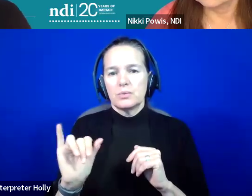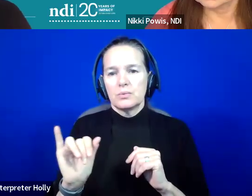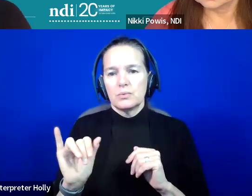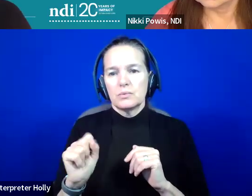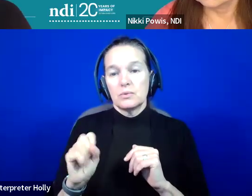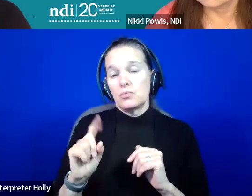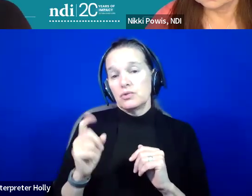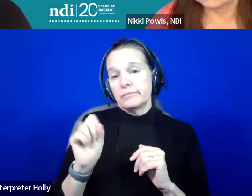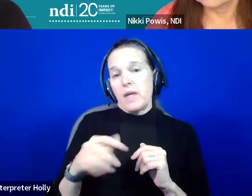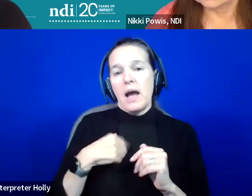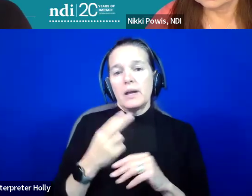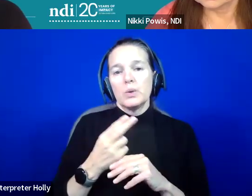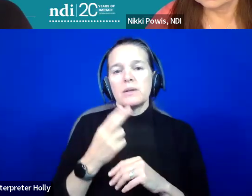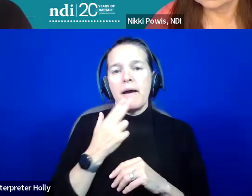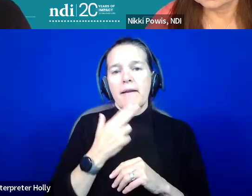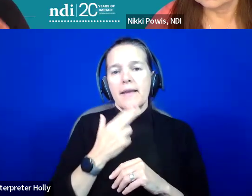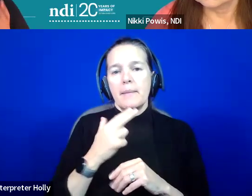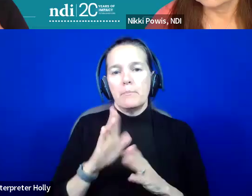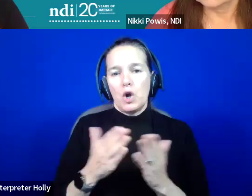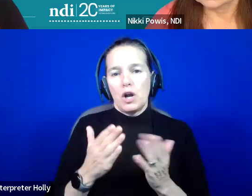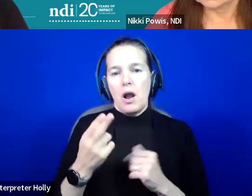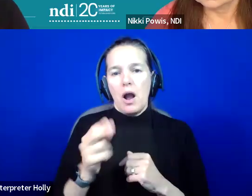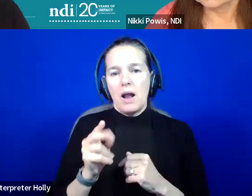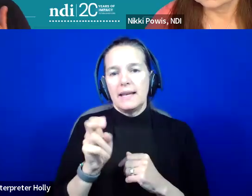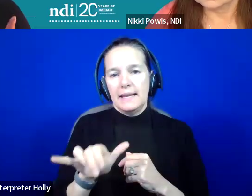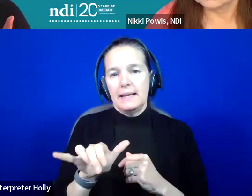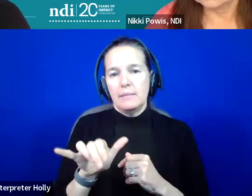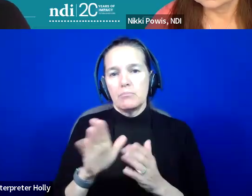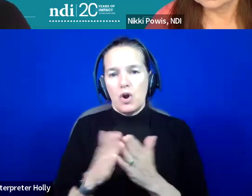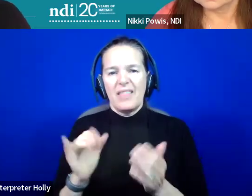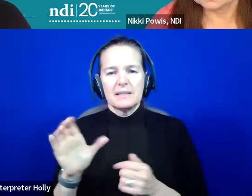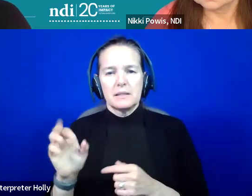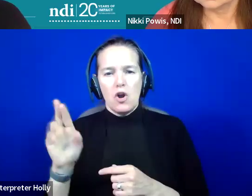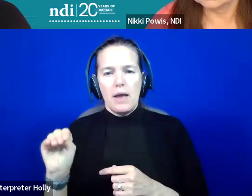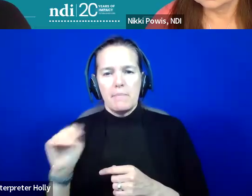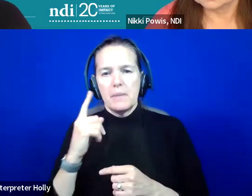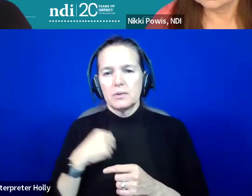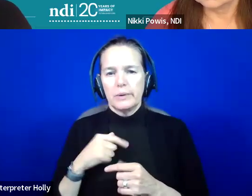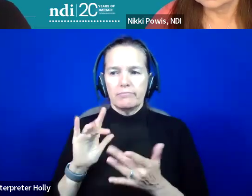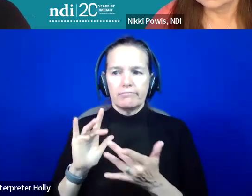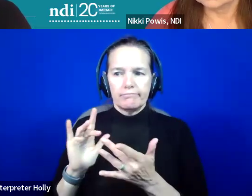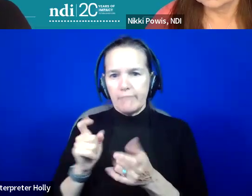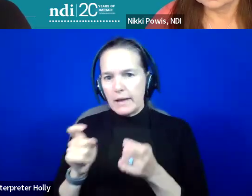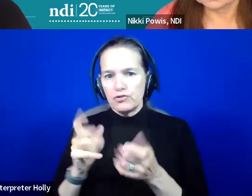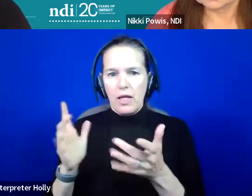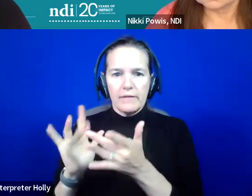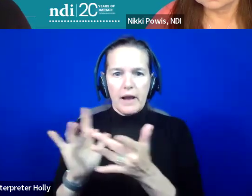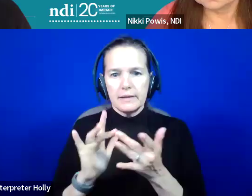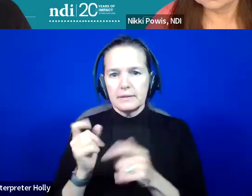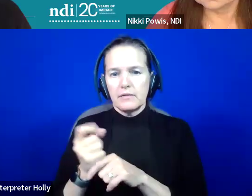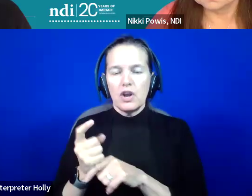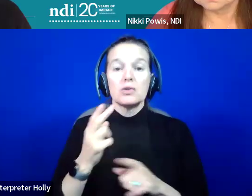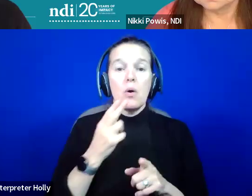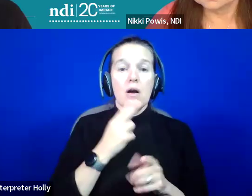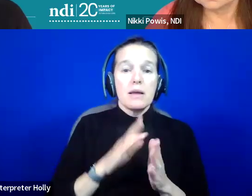So I use one that's called HoneyBook. HoneyBook is a CRM because we manage a lot of contacts per year. And HoneyBook actually has its